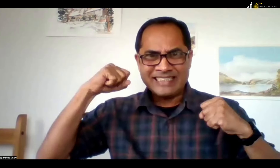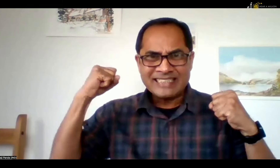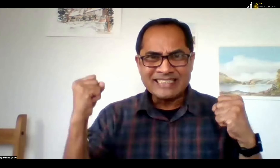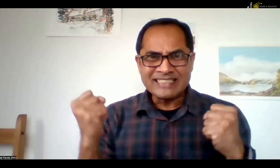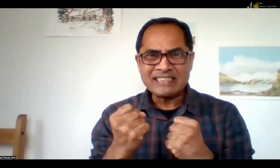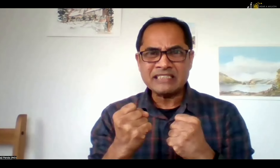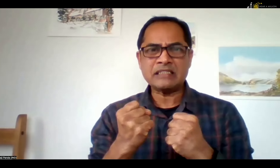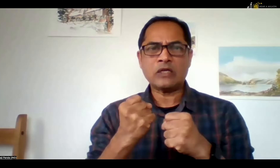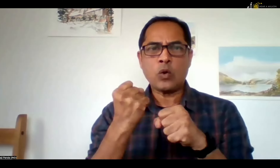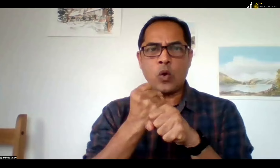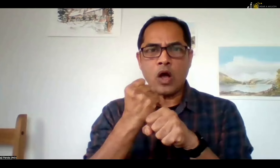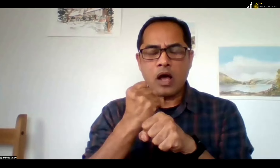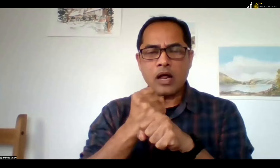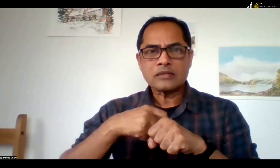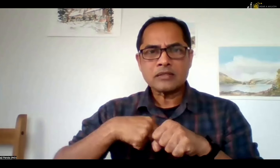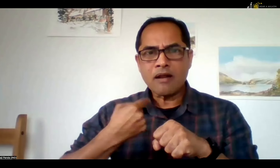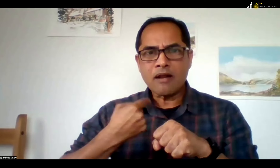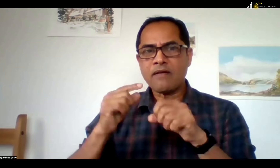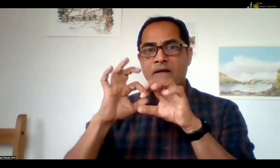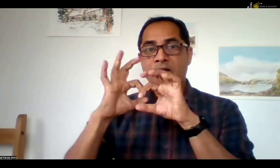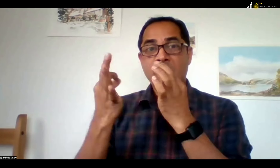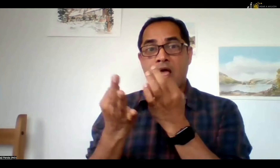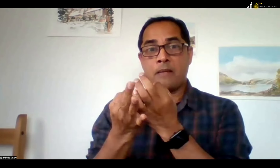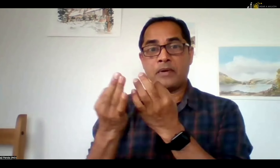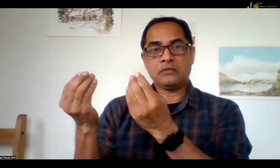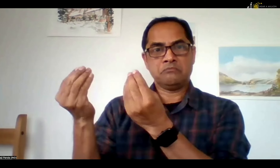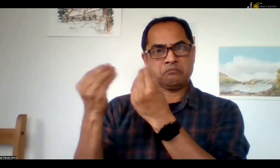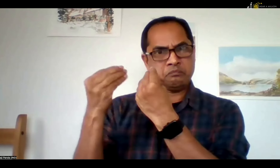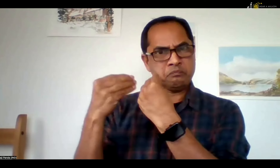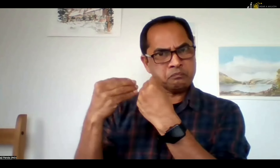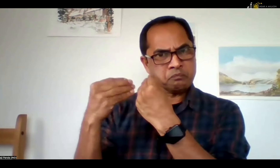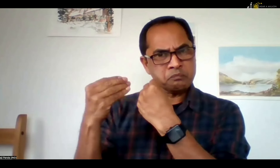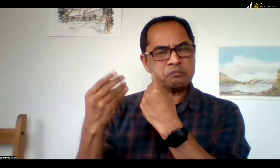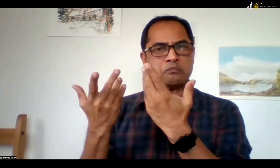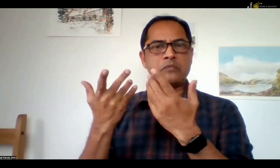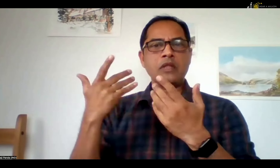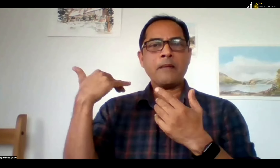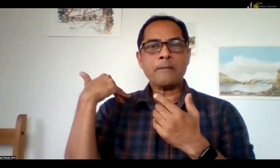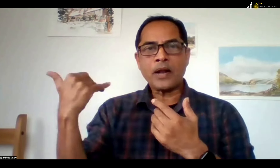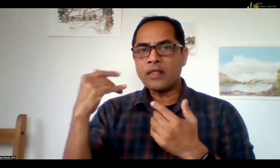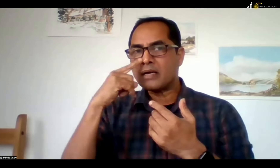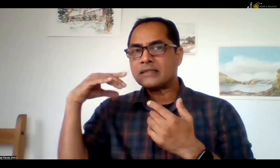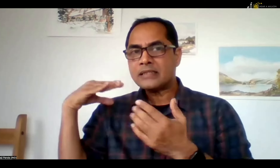we understand that blaming, because